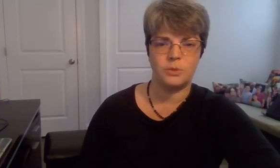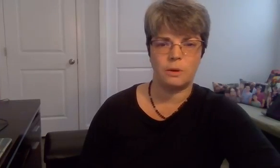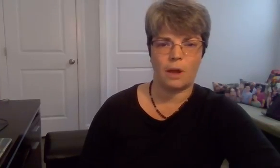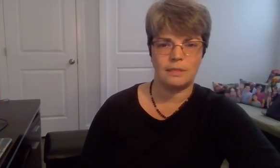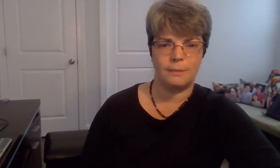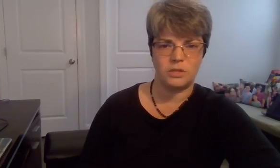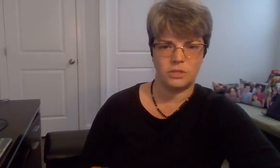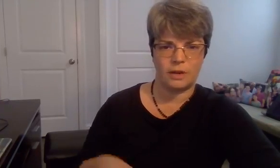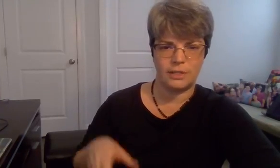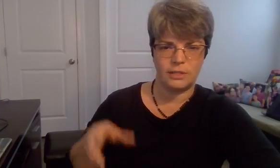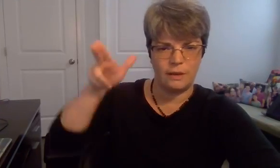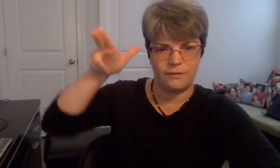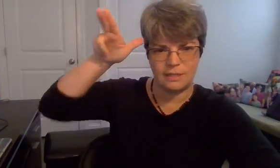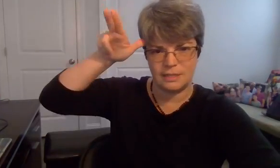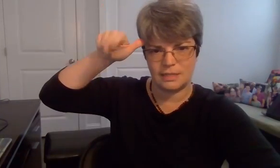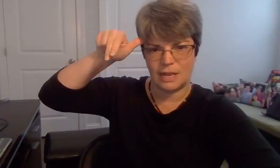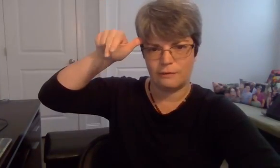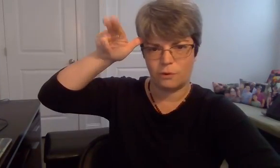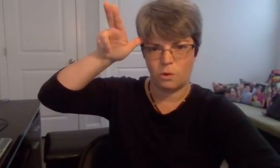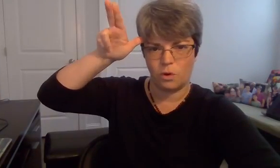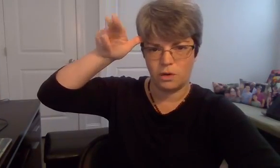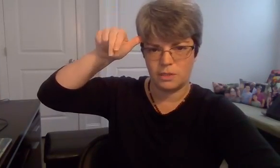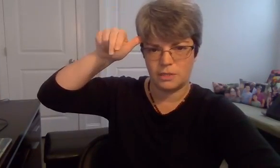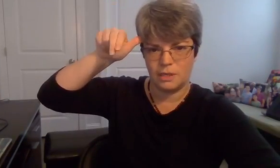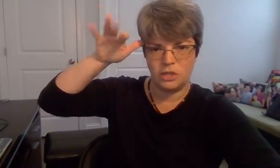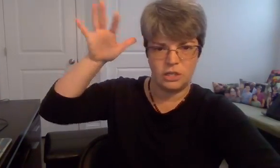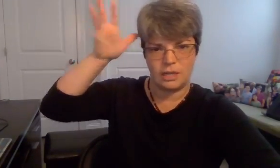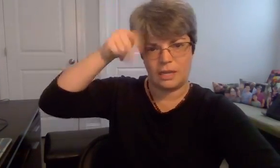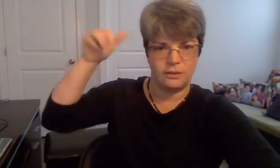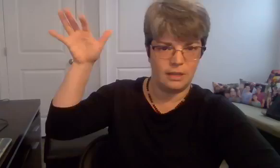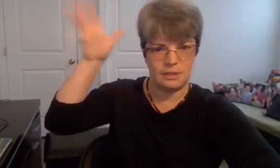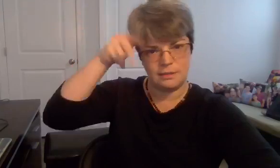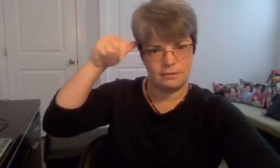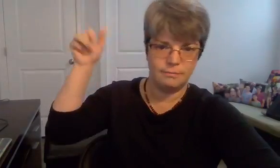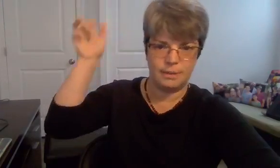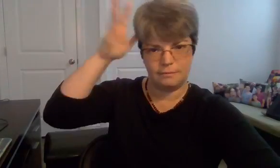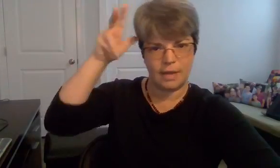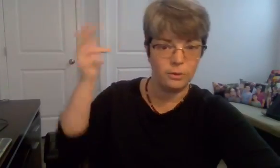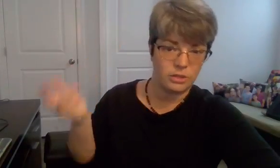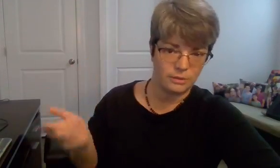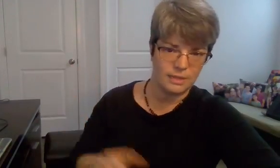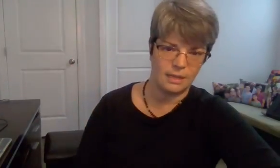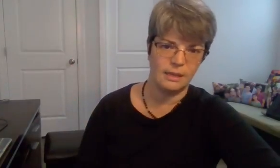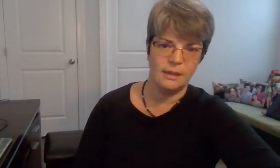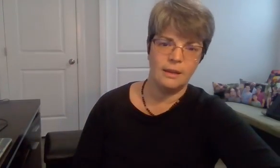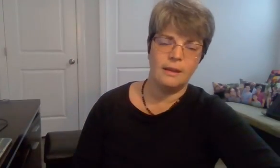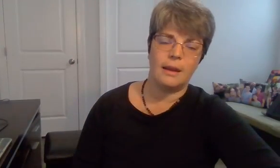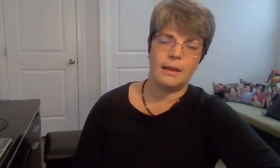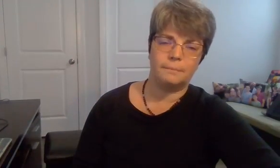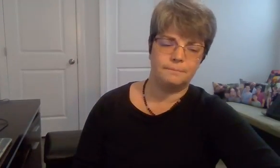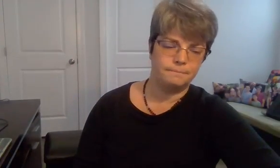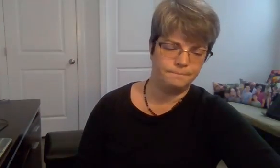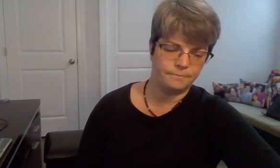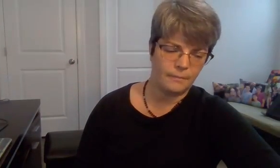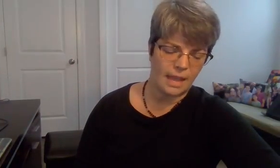were approximations, right? So if this is the sign for horse, she'd kind of do this, but I knew what she was saying.